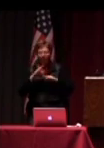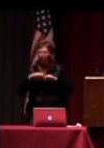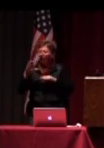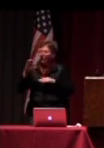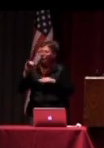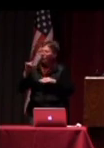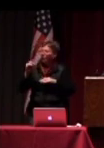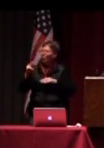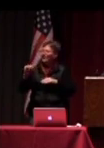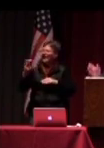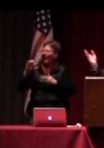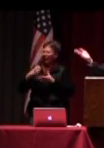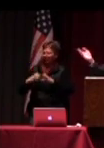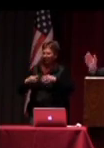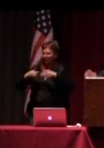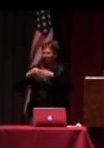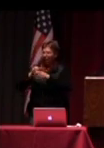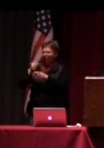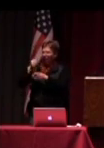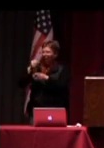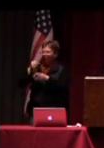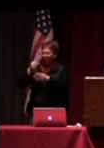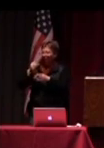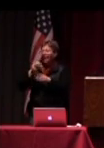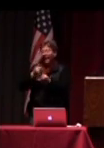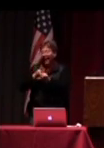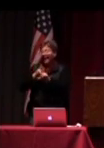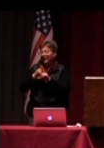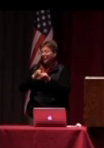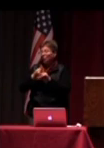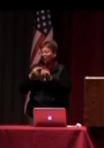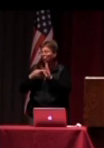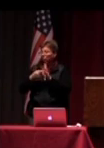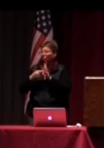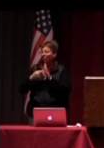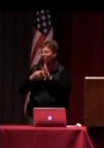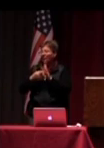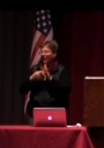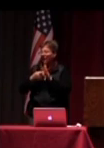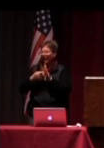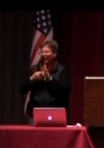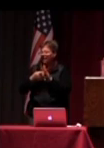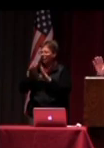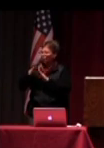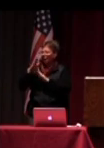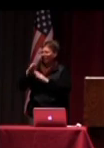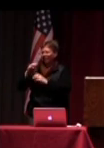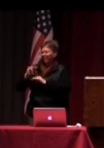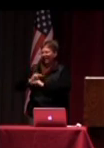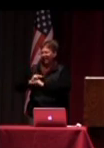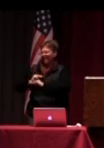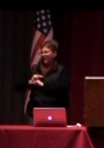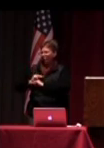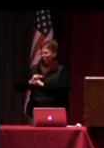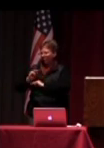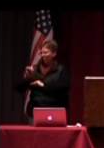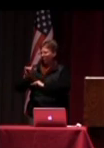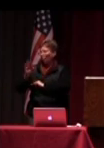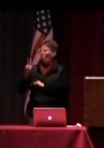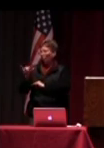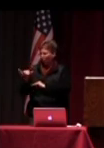there on the right. And needless to say, he was portrayed as the very incarnation of military glory and success, something I will come back